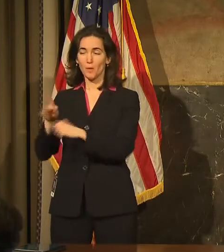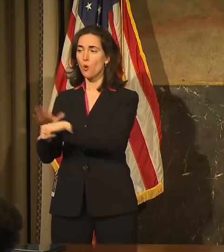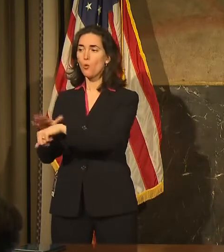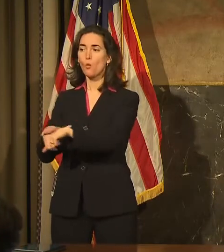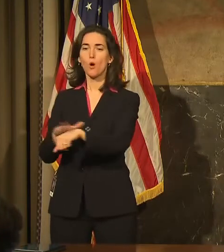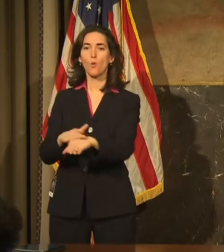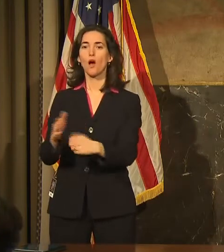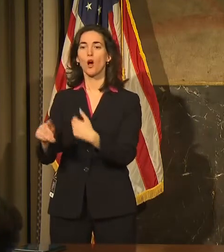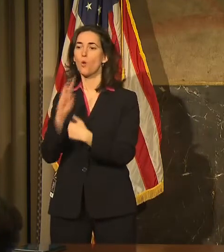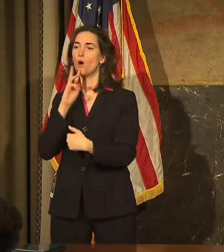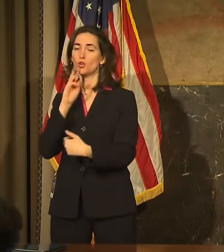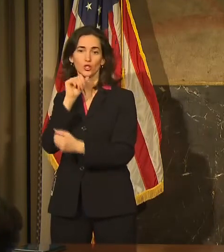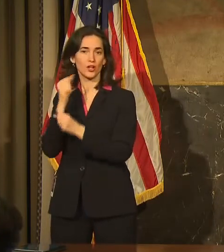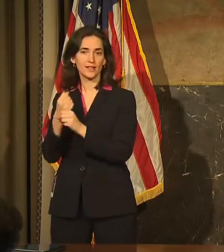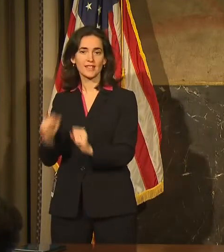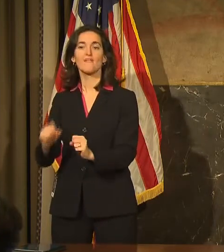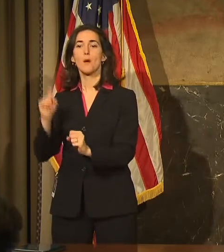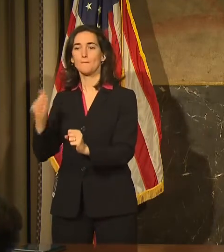the state.